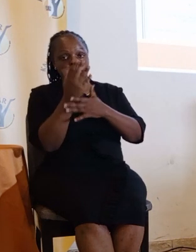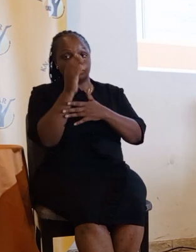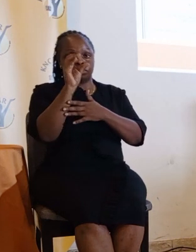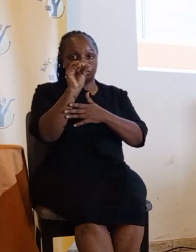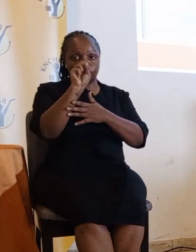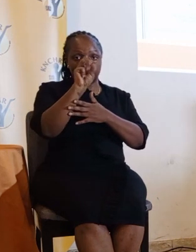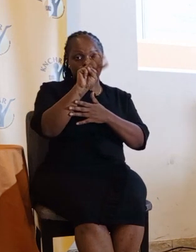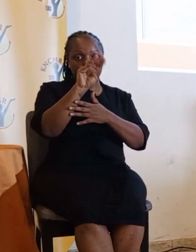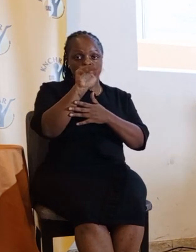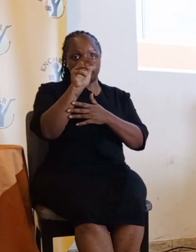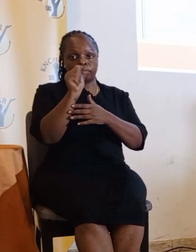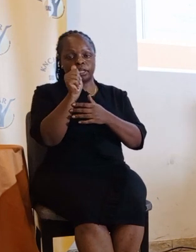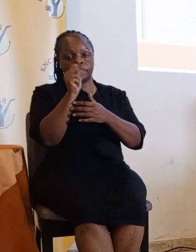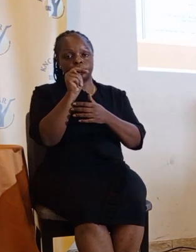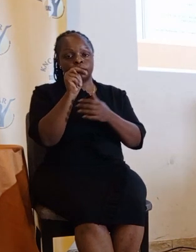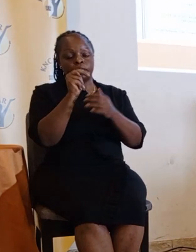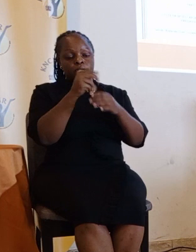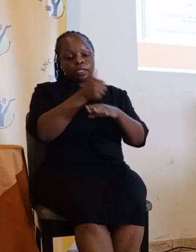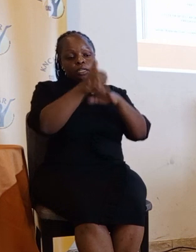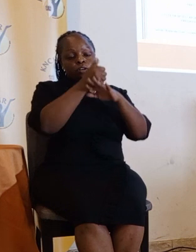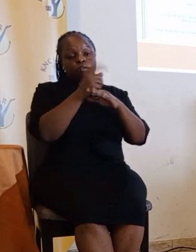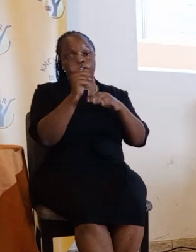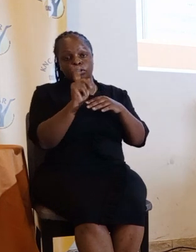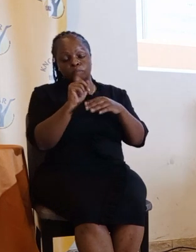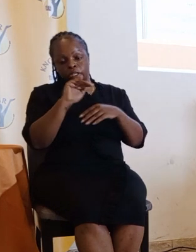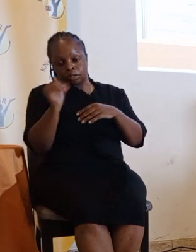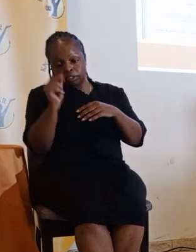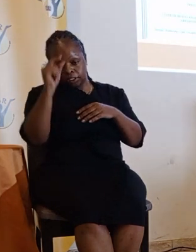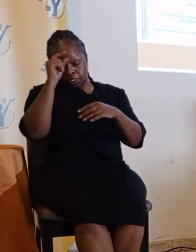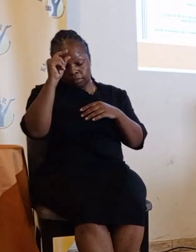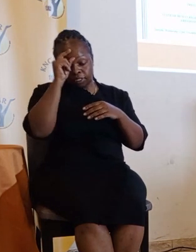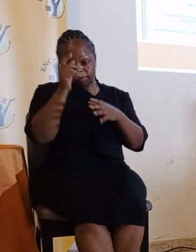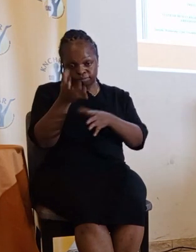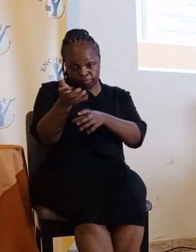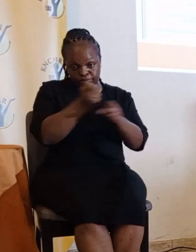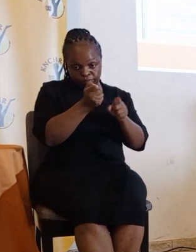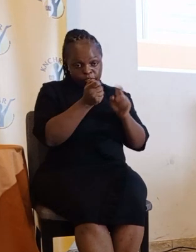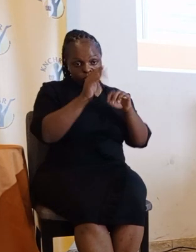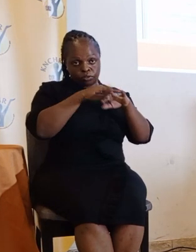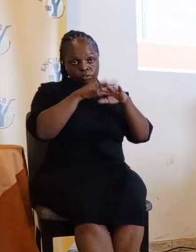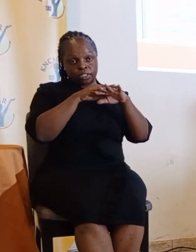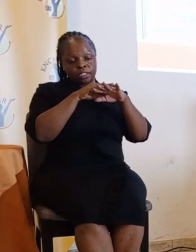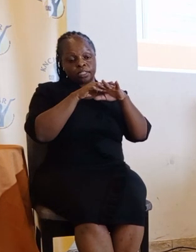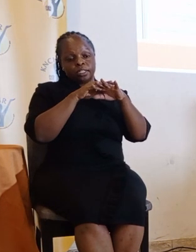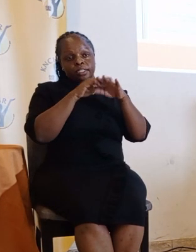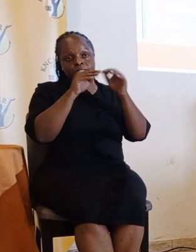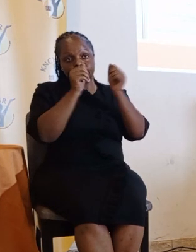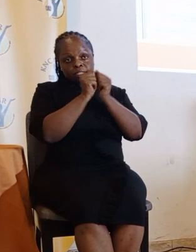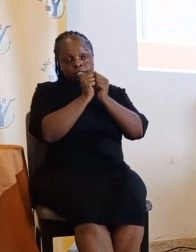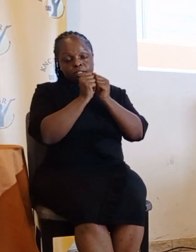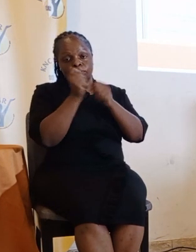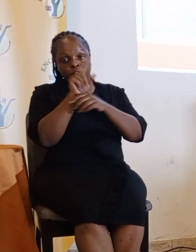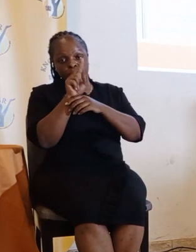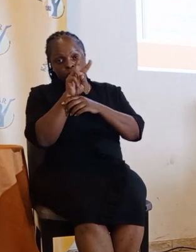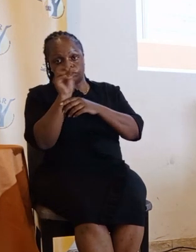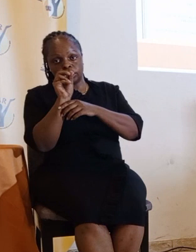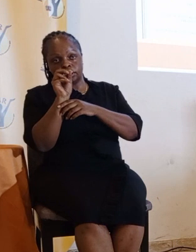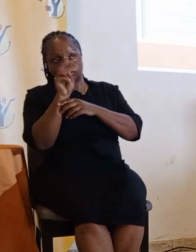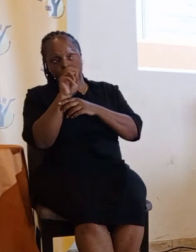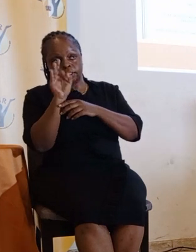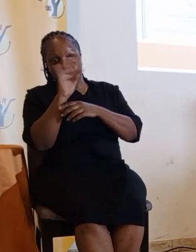an aide of the Nairobi County Governor, is alleged to have been abducted on 10th of November 2023 by